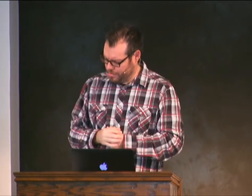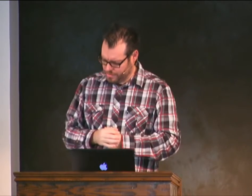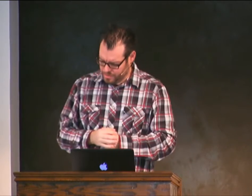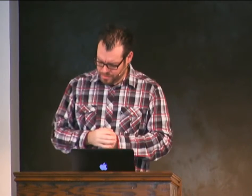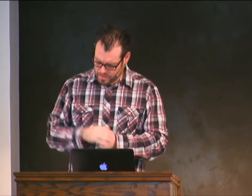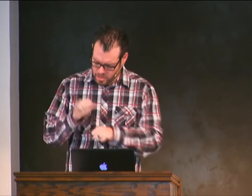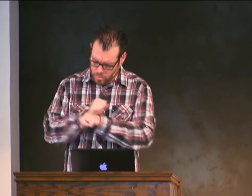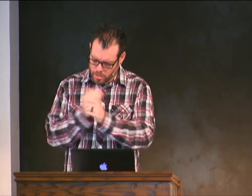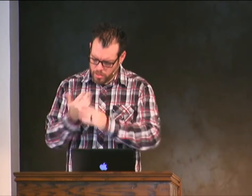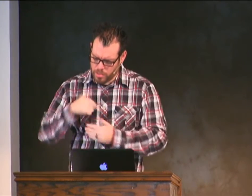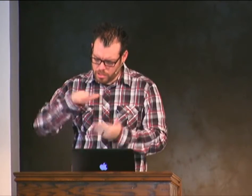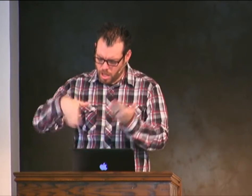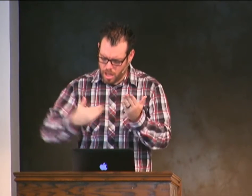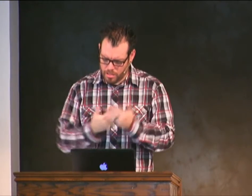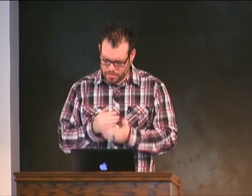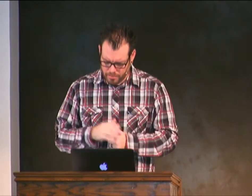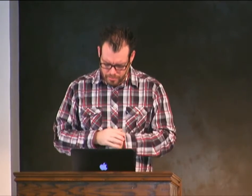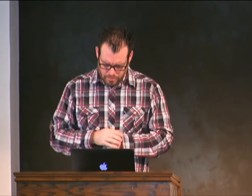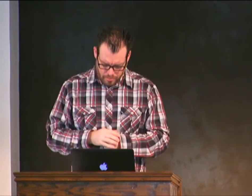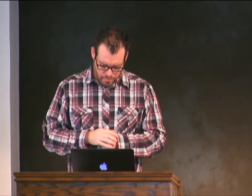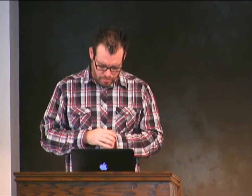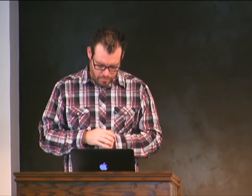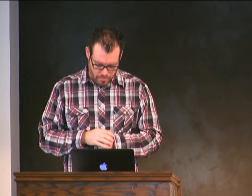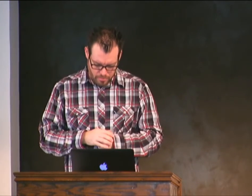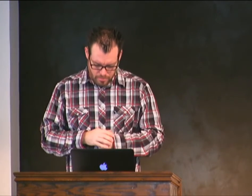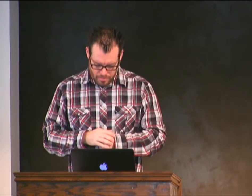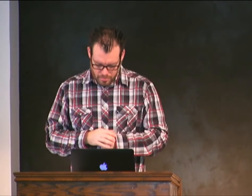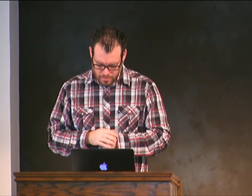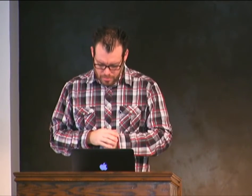here to work through us all.